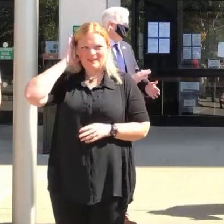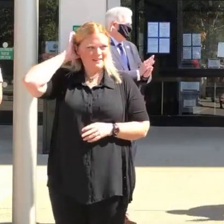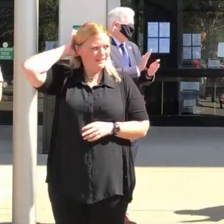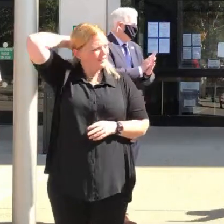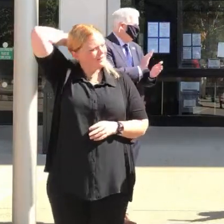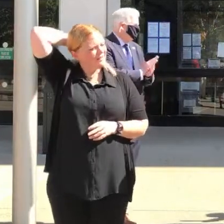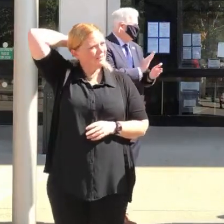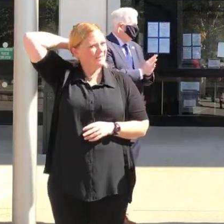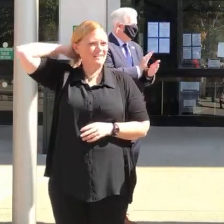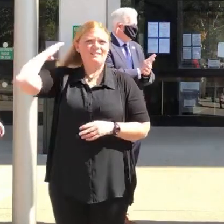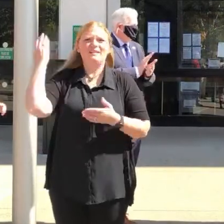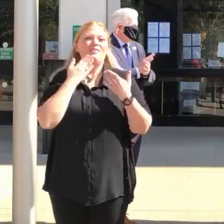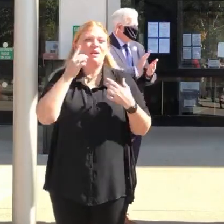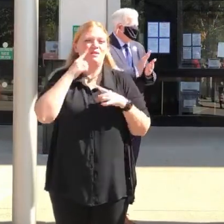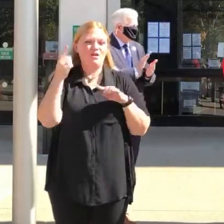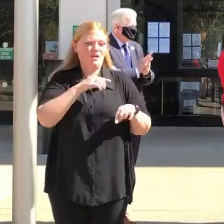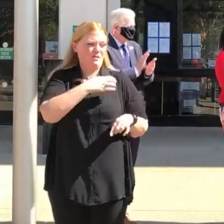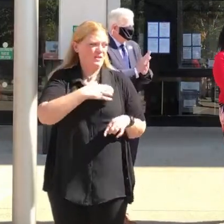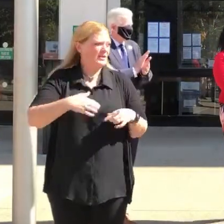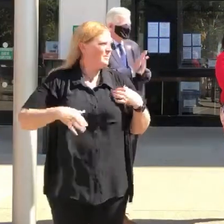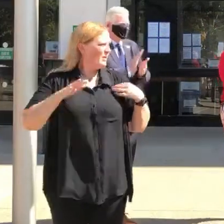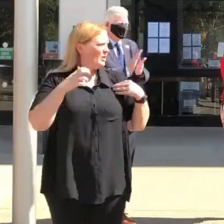Thank you for being here, Mayor Brown.